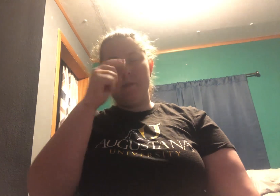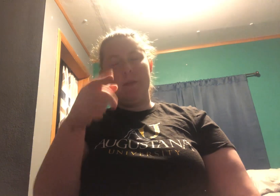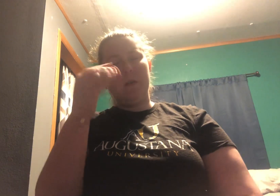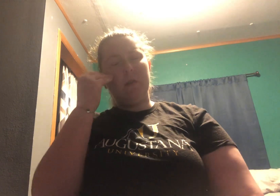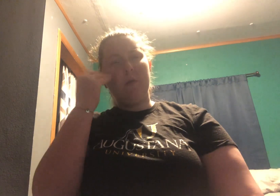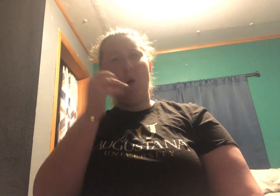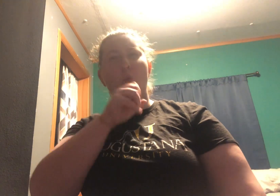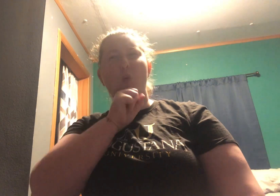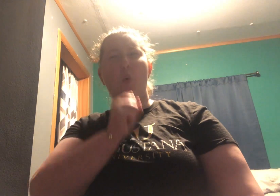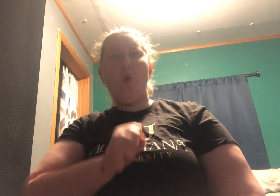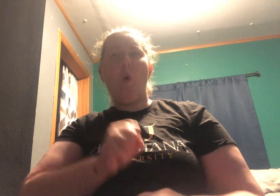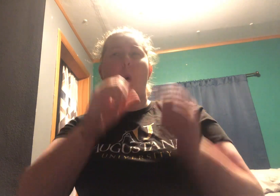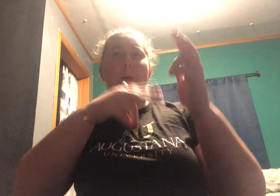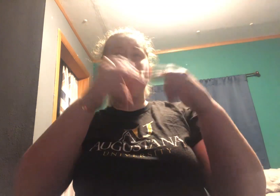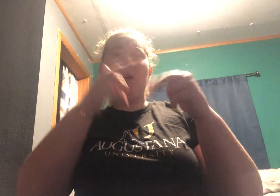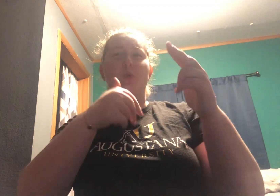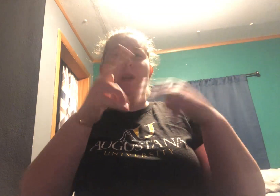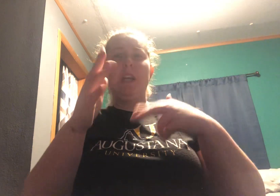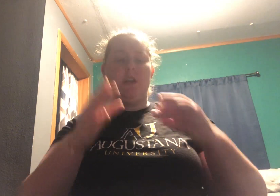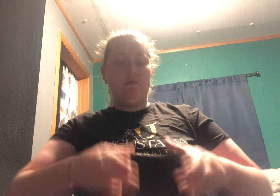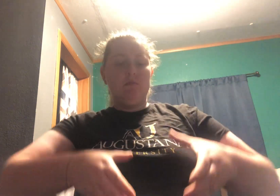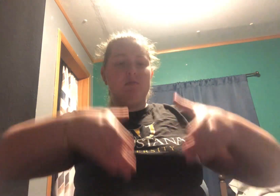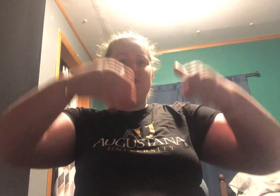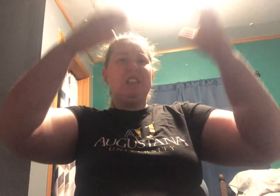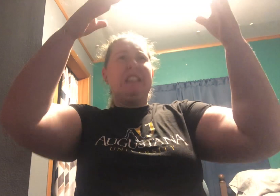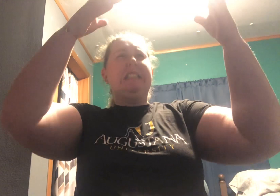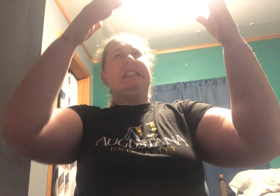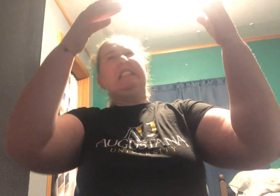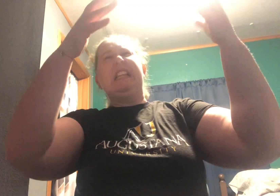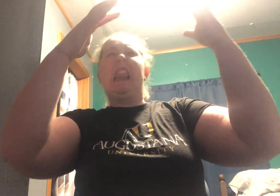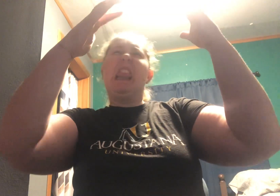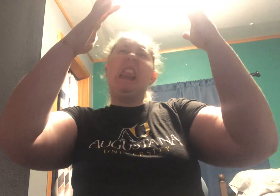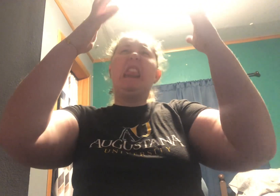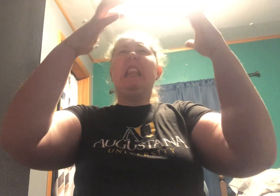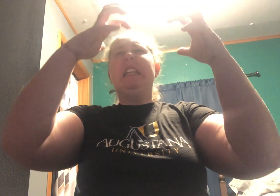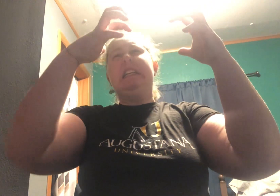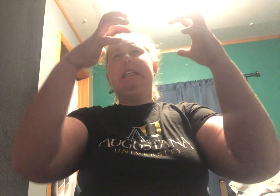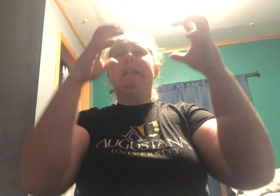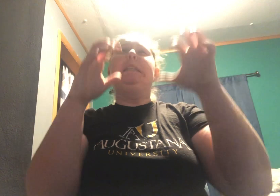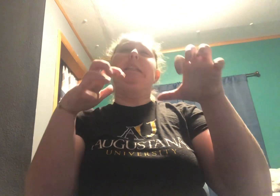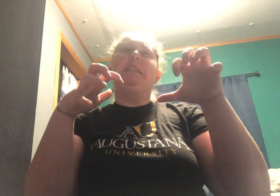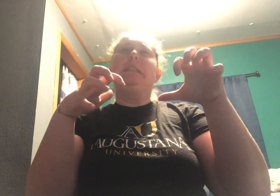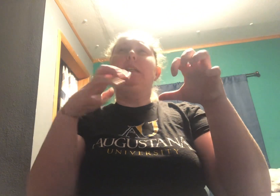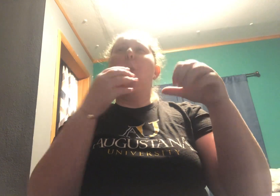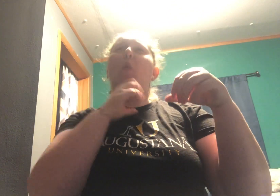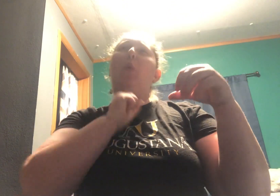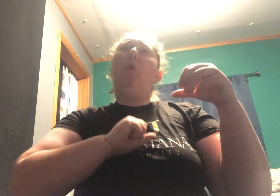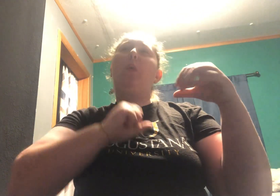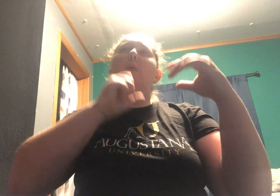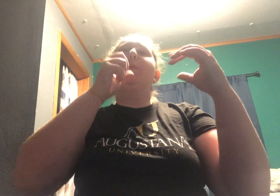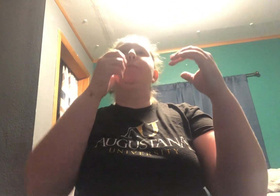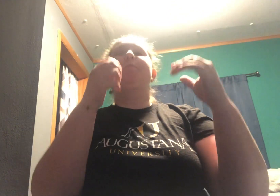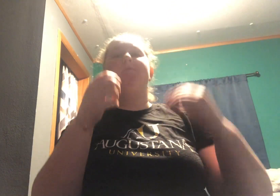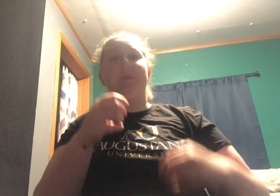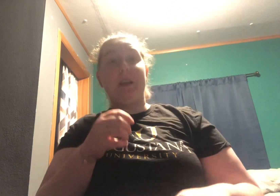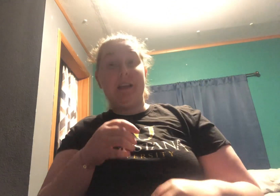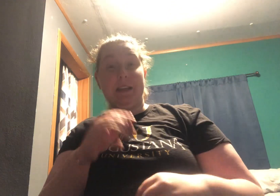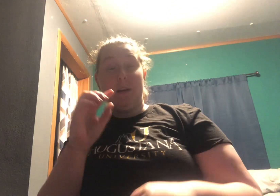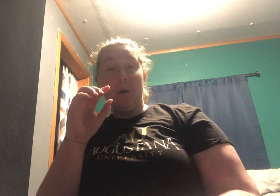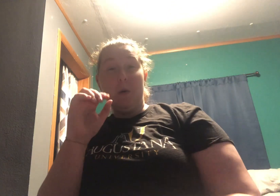they demolish the buildings. They plant explosives in the building, and then they press a button and the whole